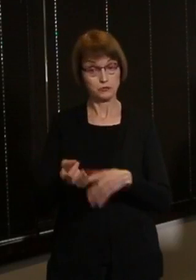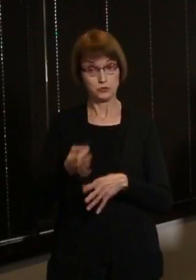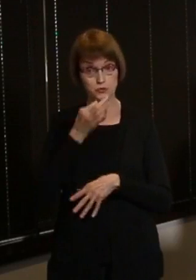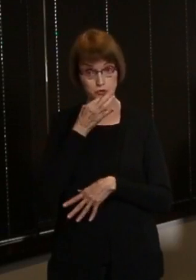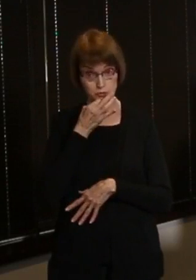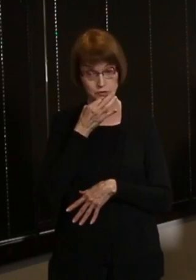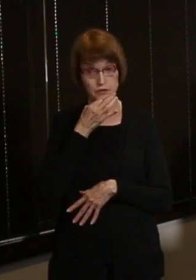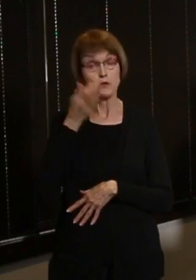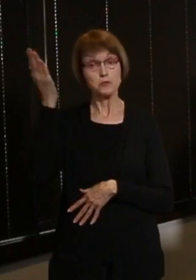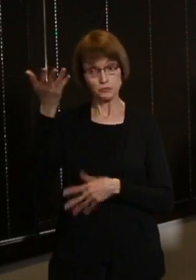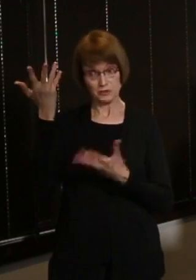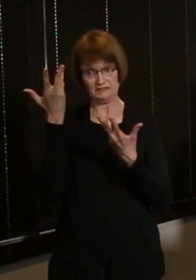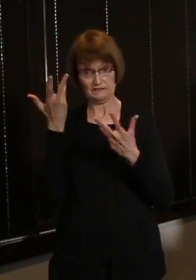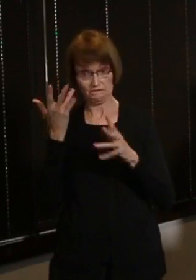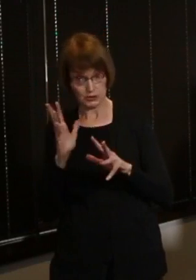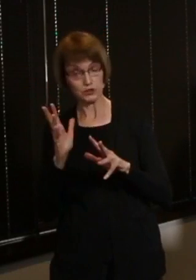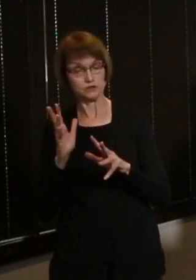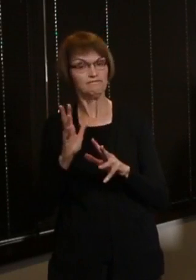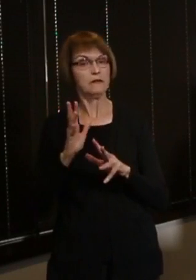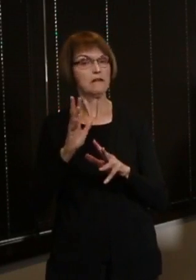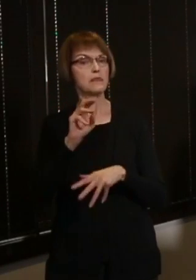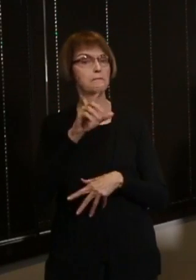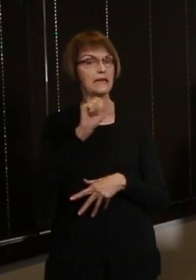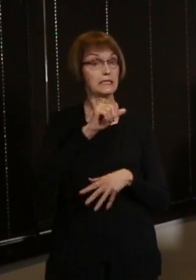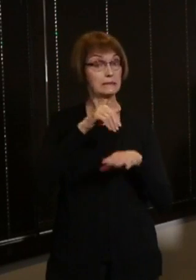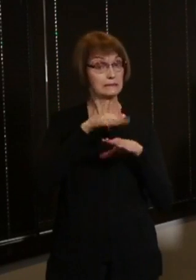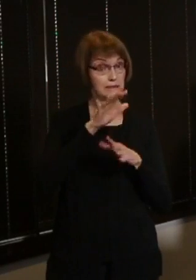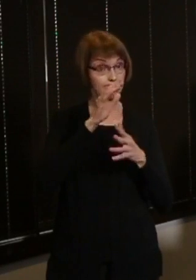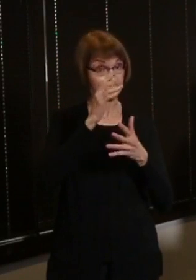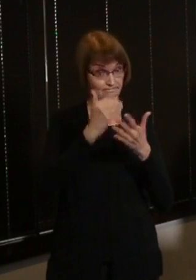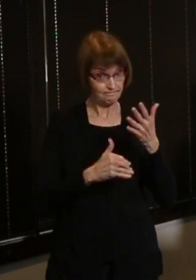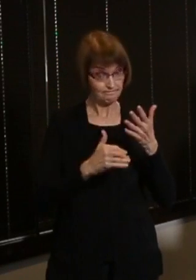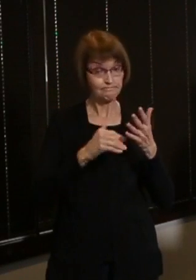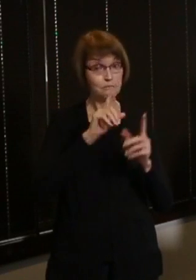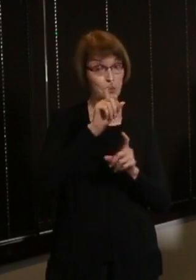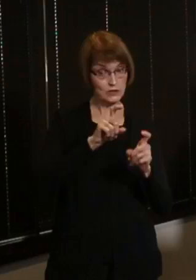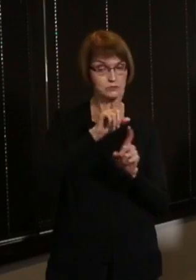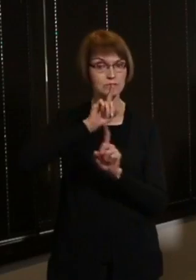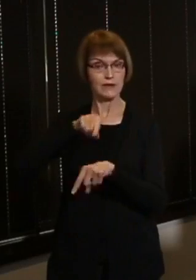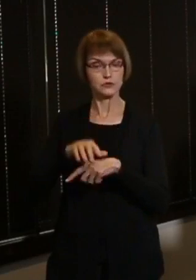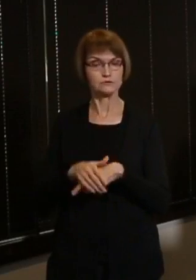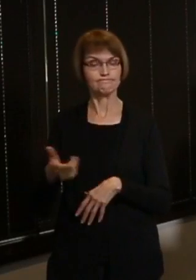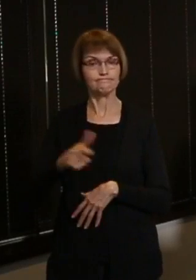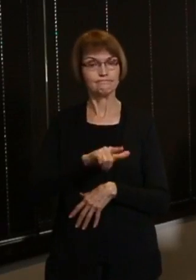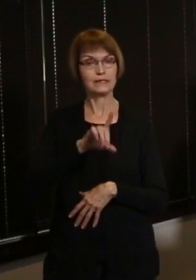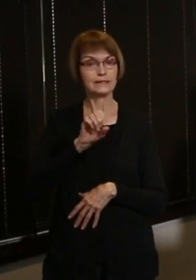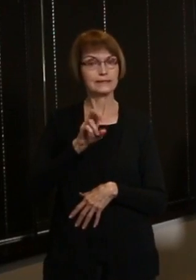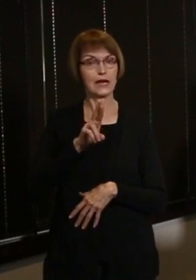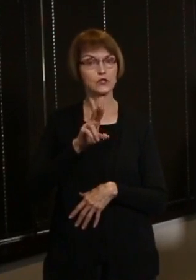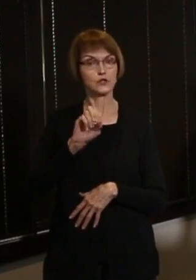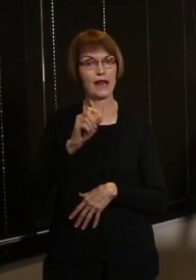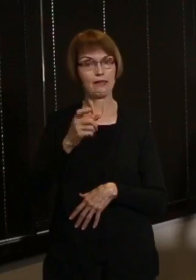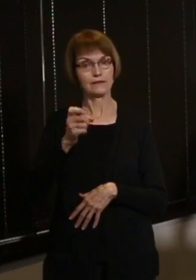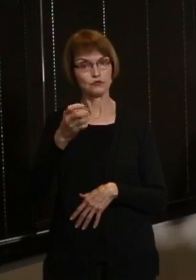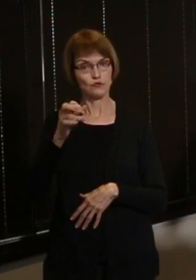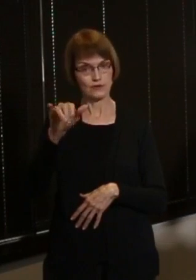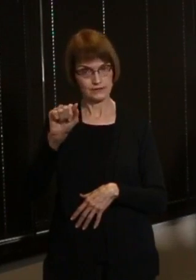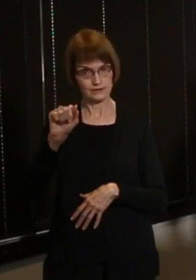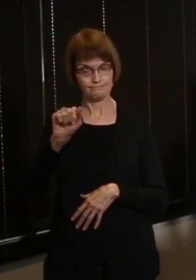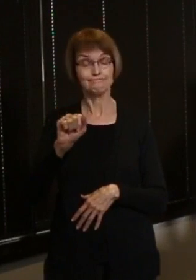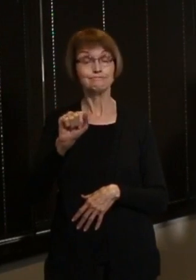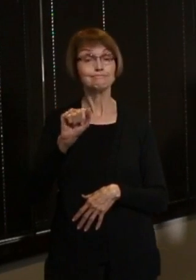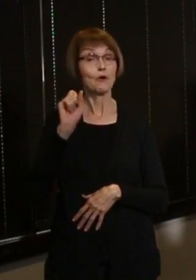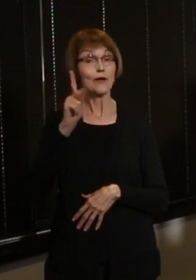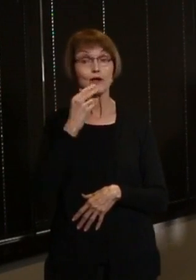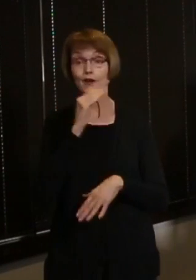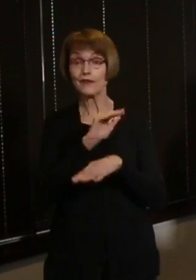We will take questions submitted by members of the media after making brief remarks. I'll now turn it over to Dr. Alex Garza. Okay, good afternoon,